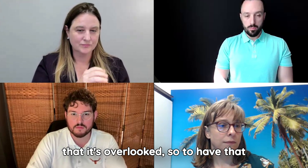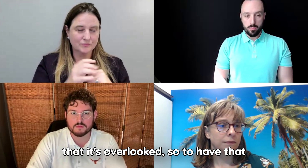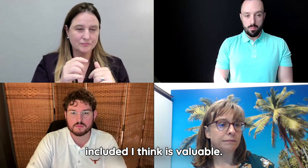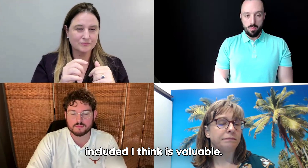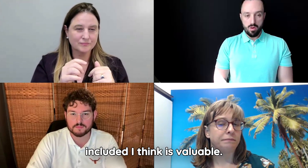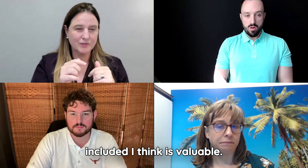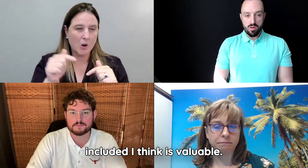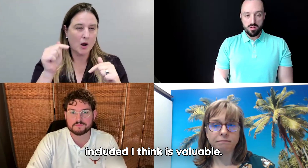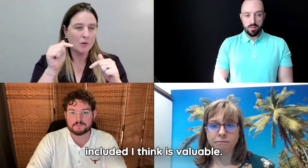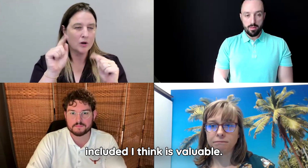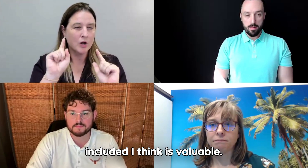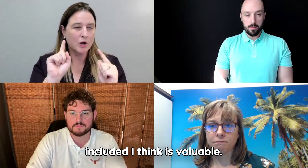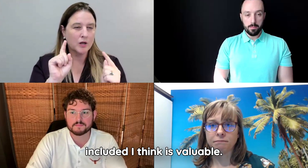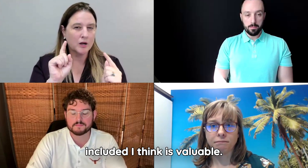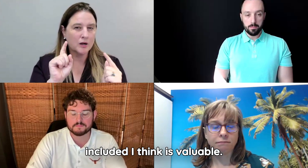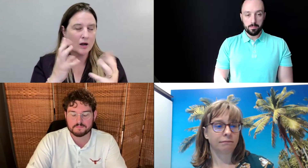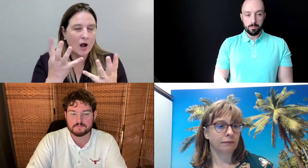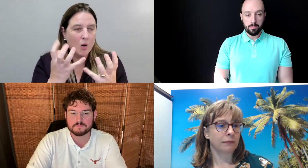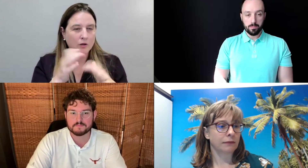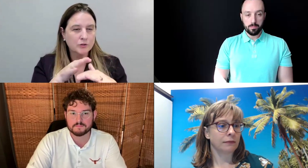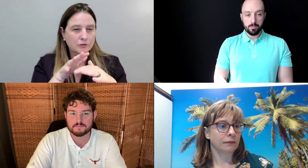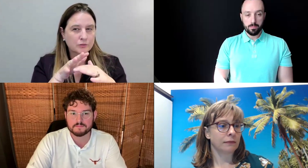that included, I think is valuable.